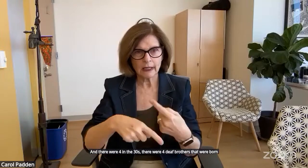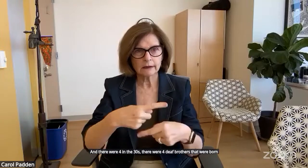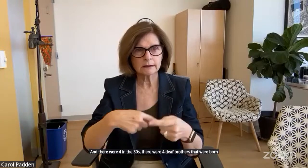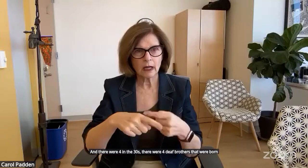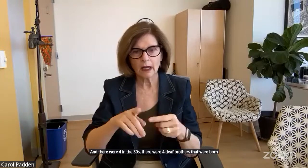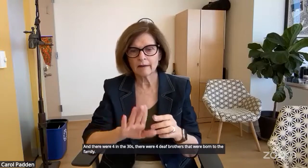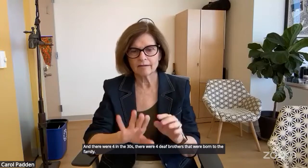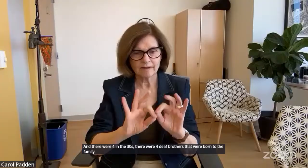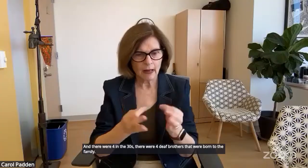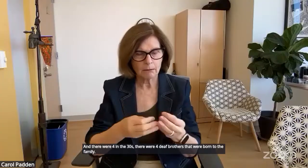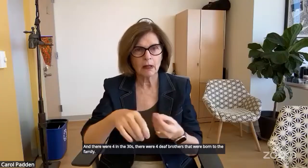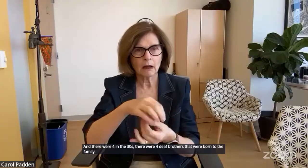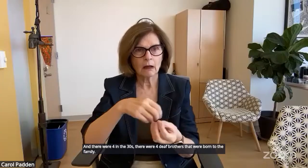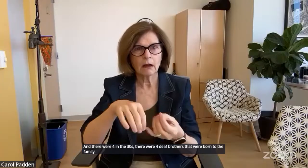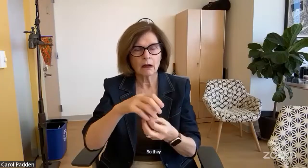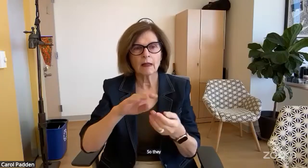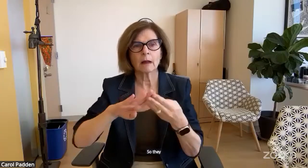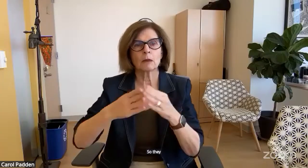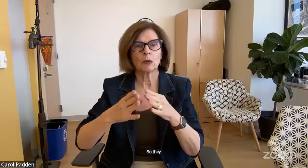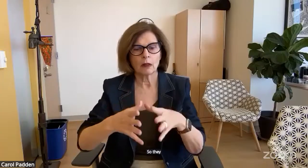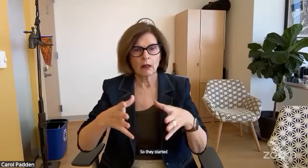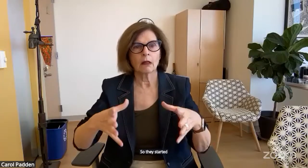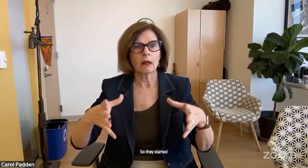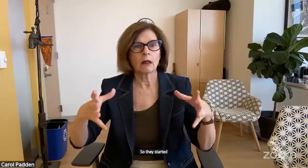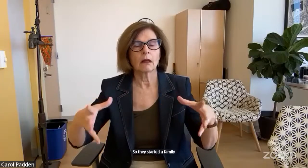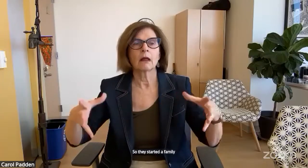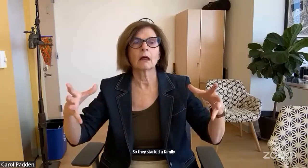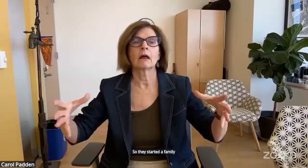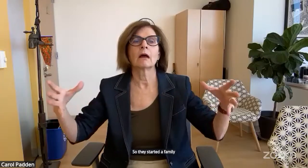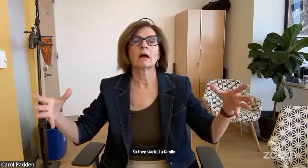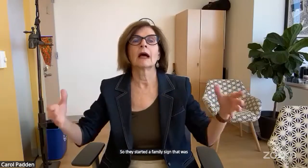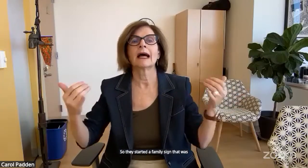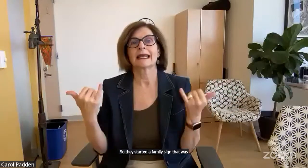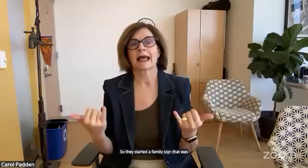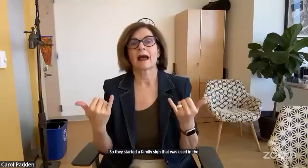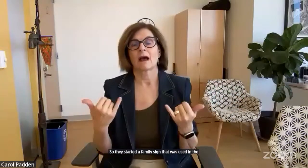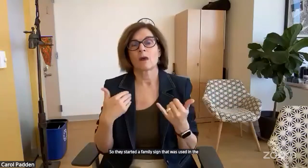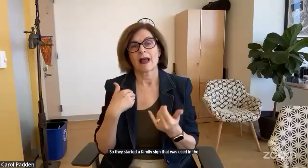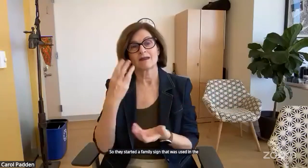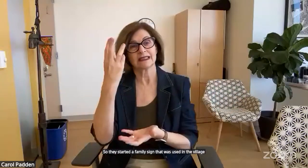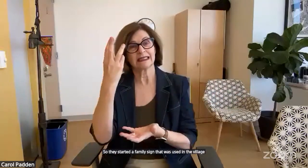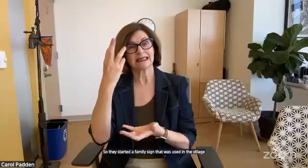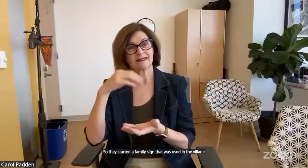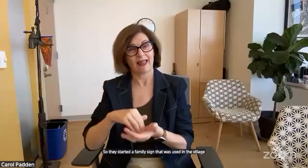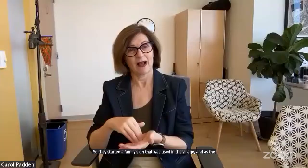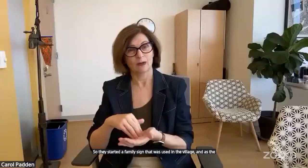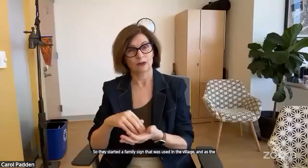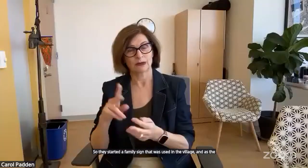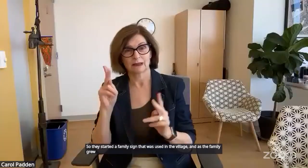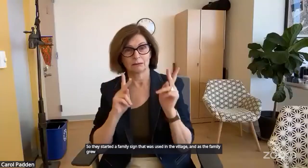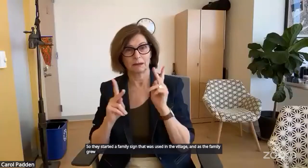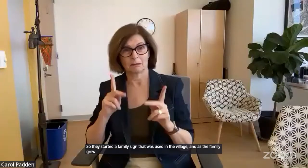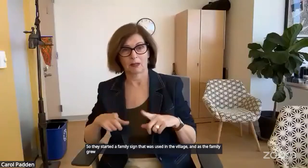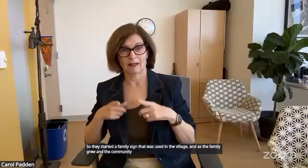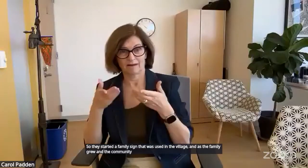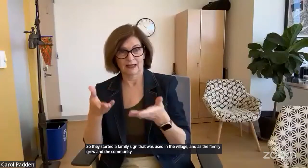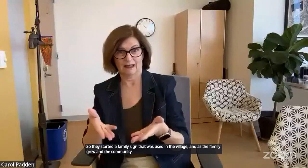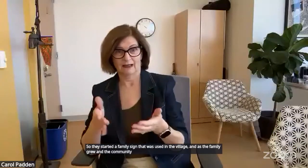family. So they started a family sign that was used in the village. And as the family grew and the community grew to